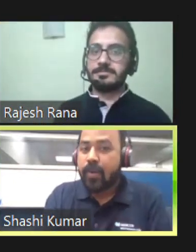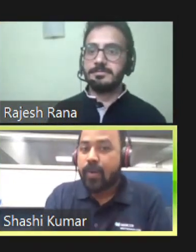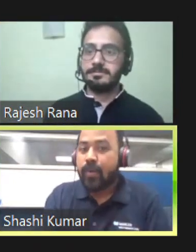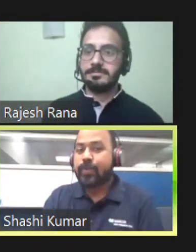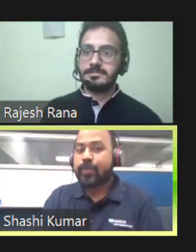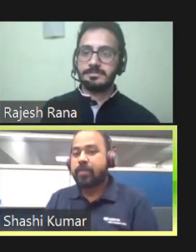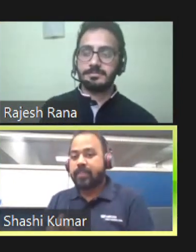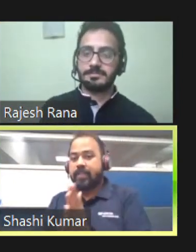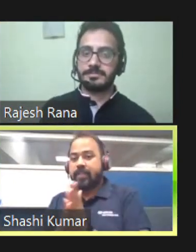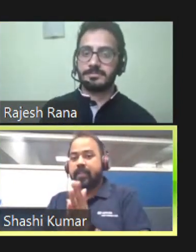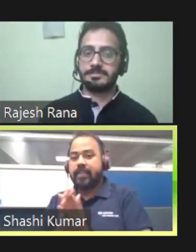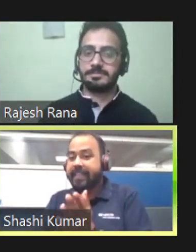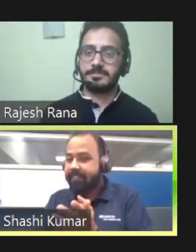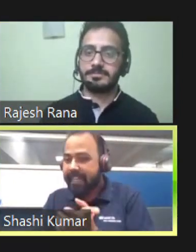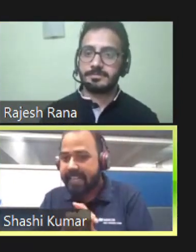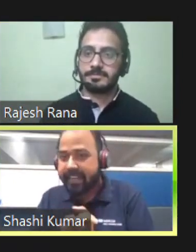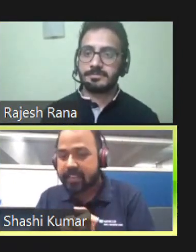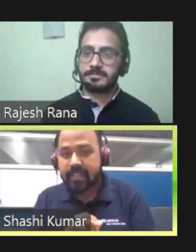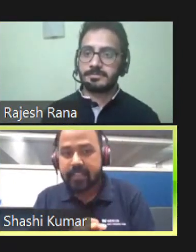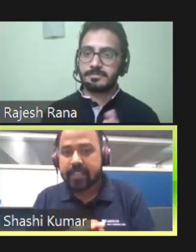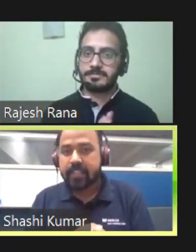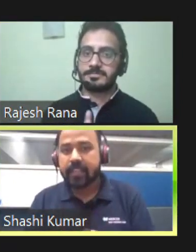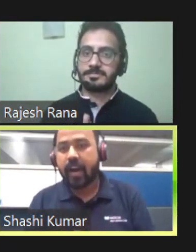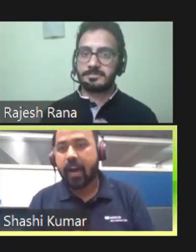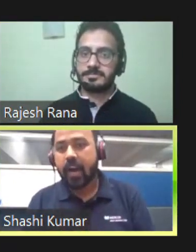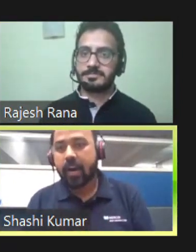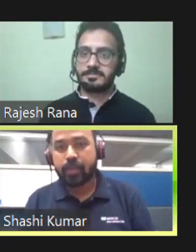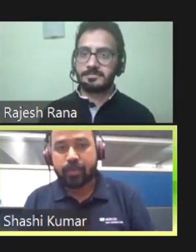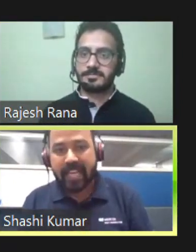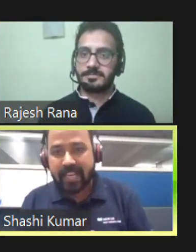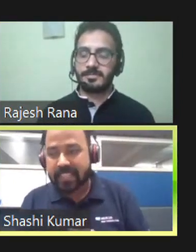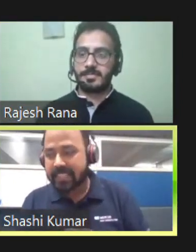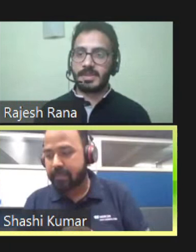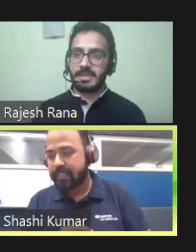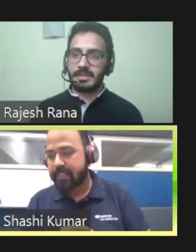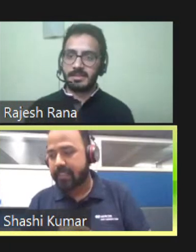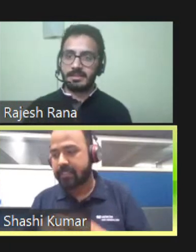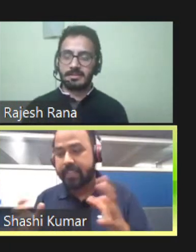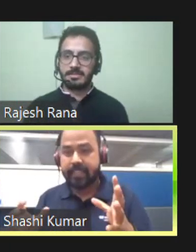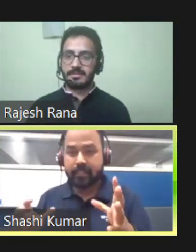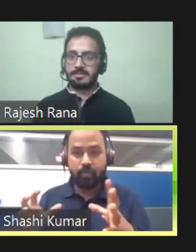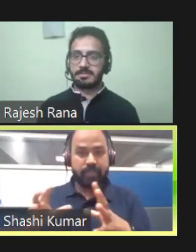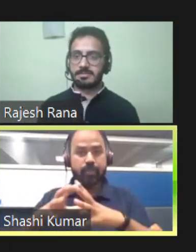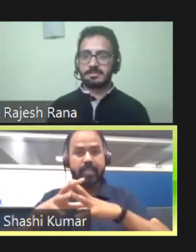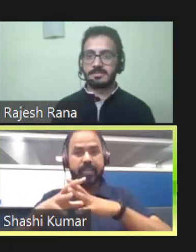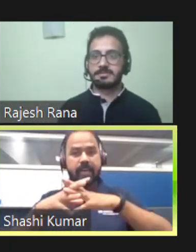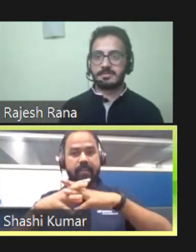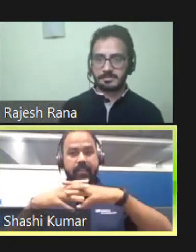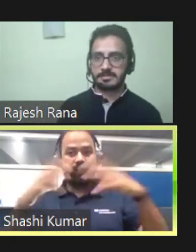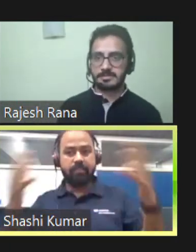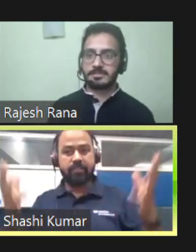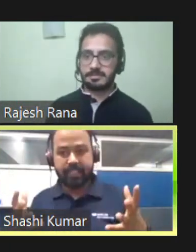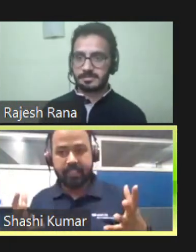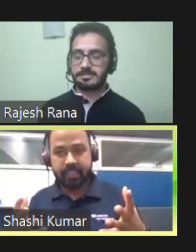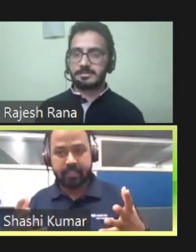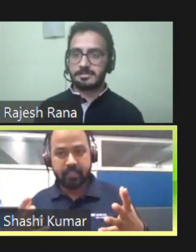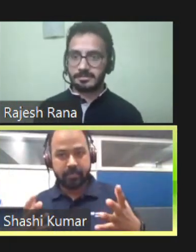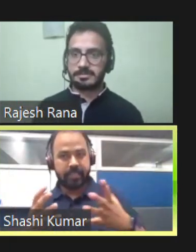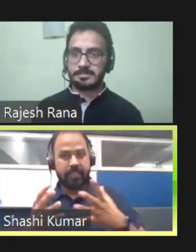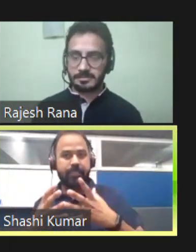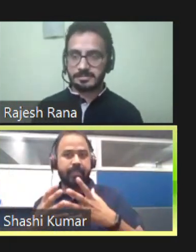Now, some of the greetings. Let's see how to sign these basic greetings so which you can have a conversation